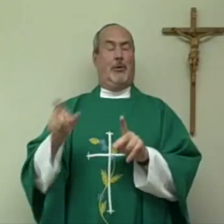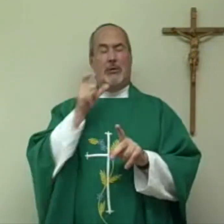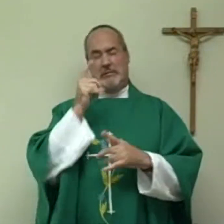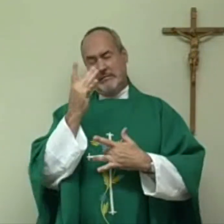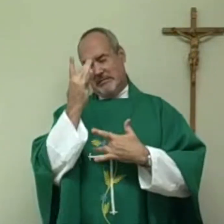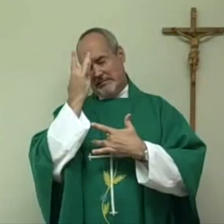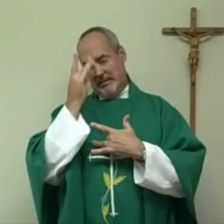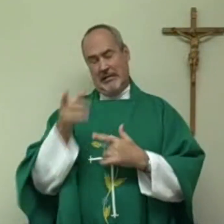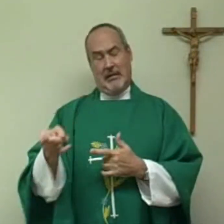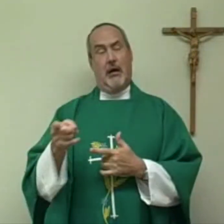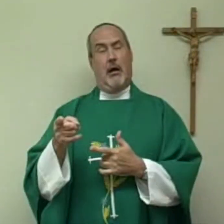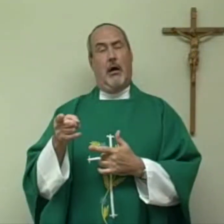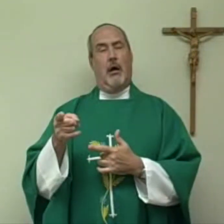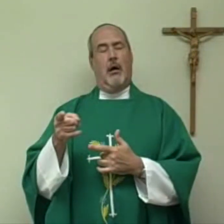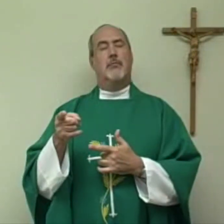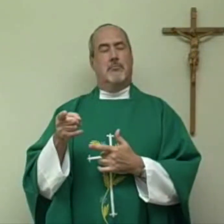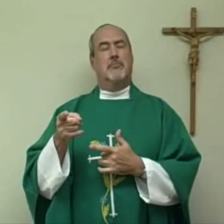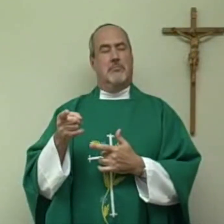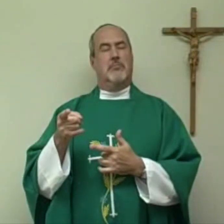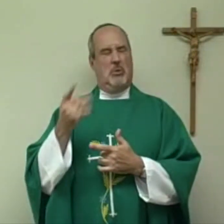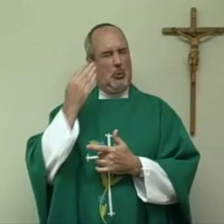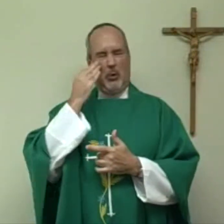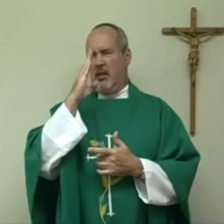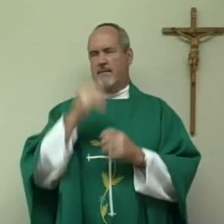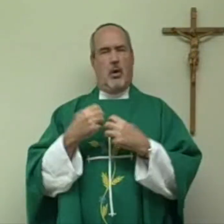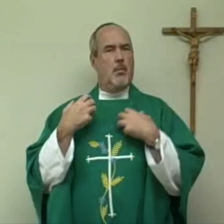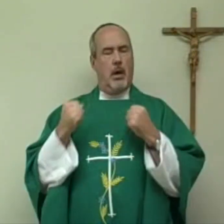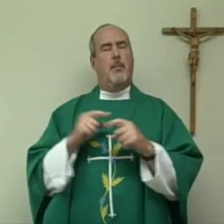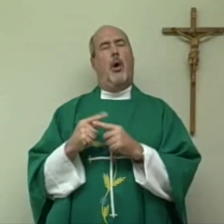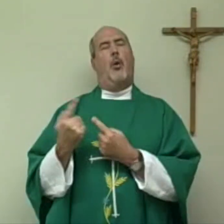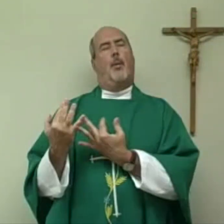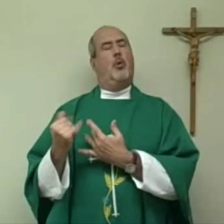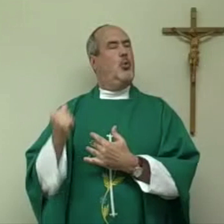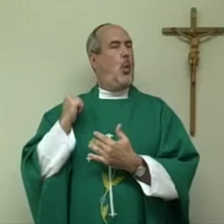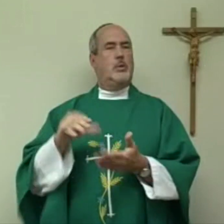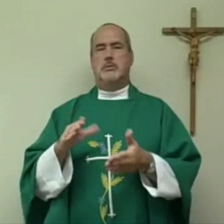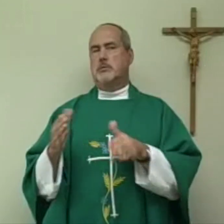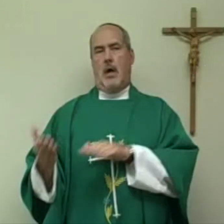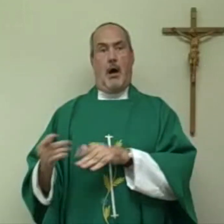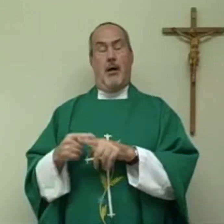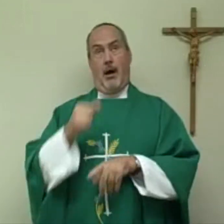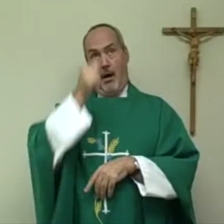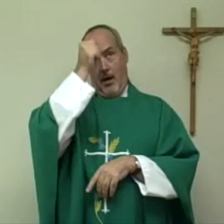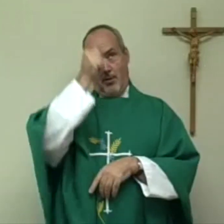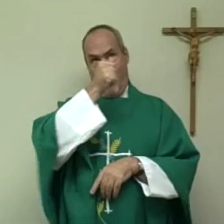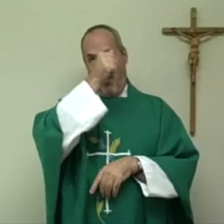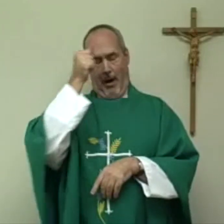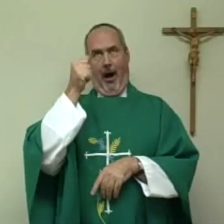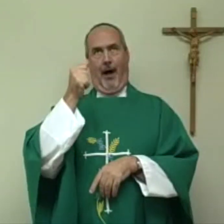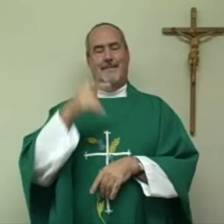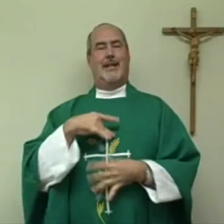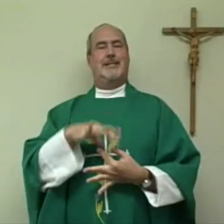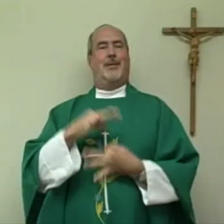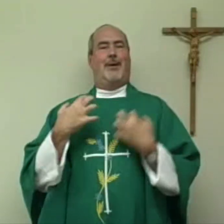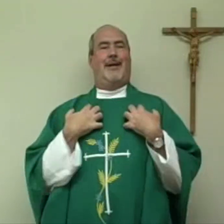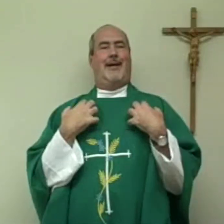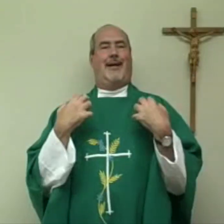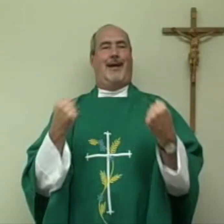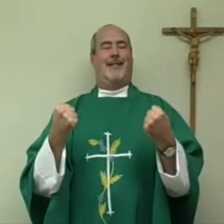So many times I think that people who are sick have not been healed,